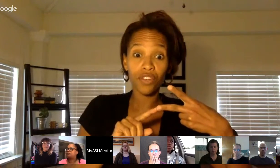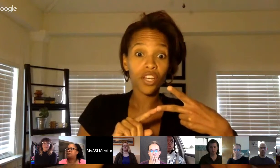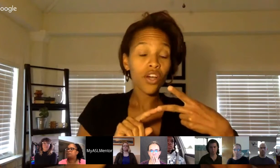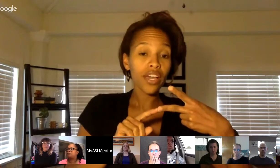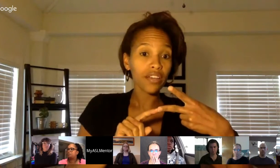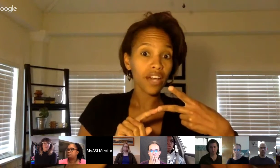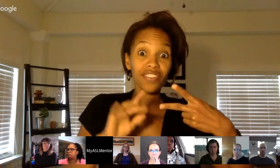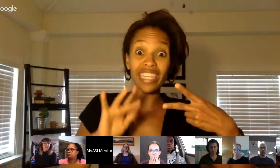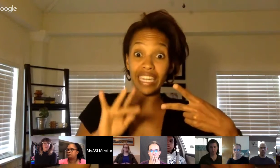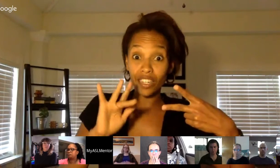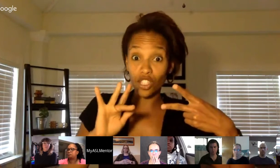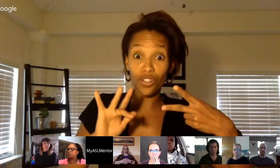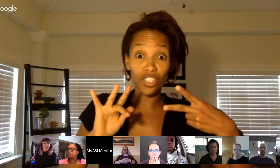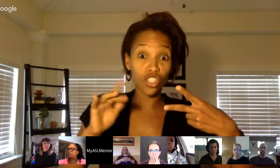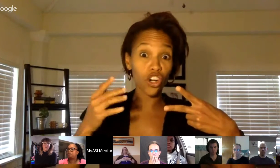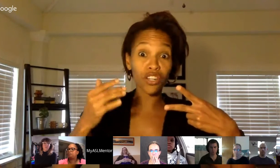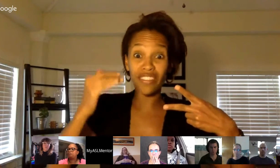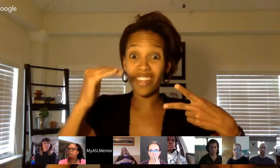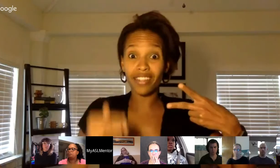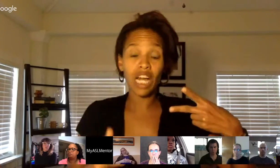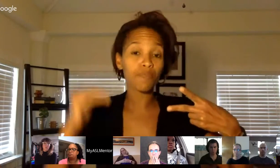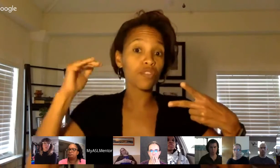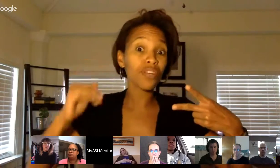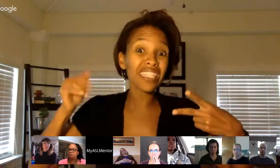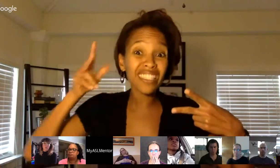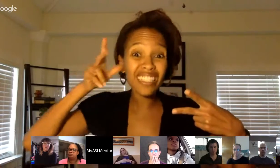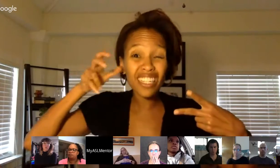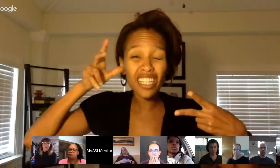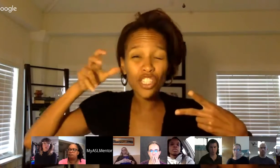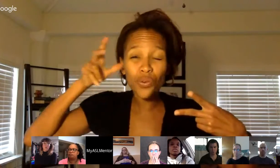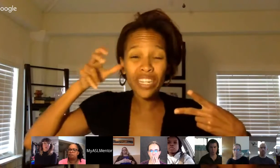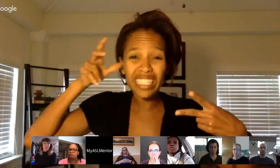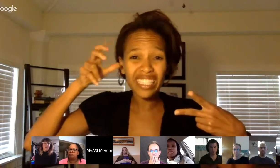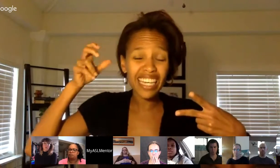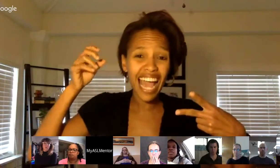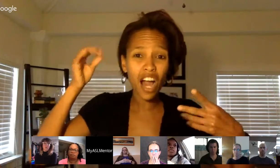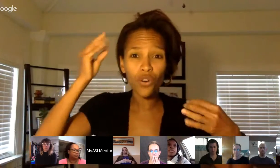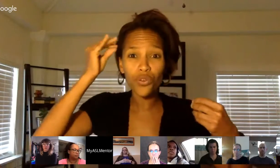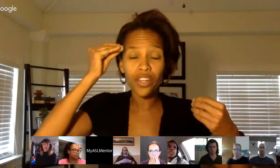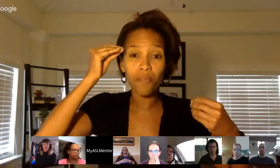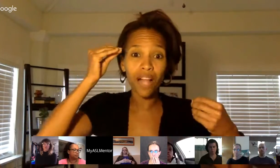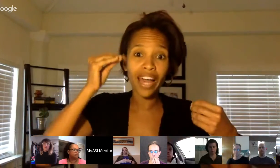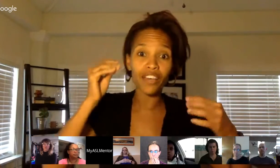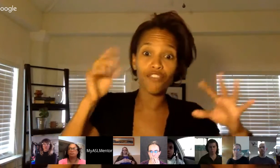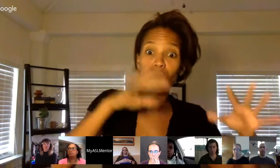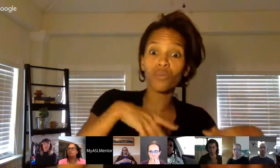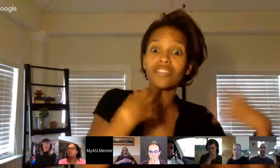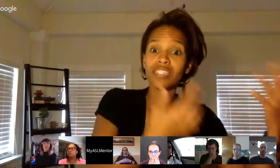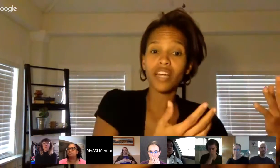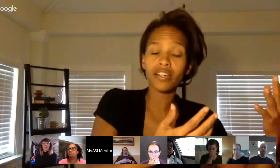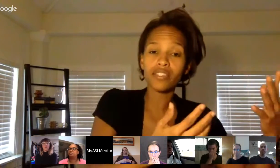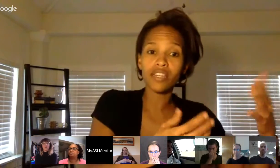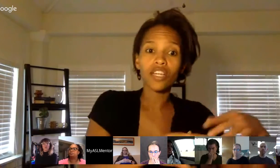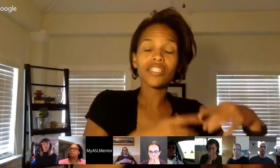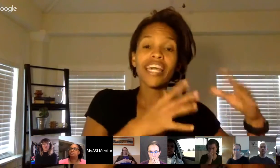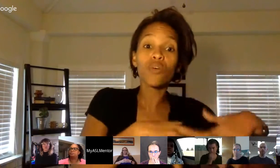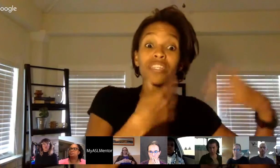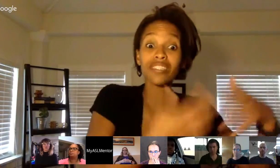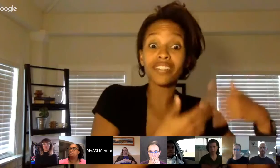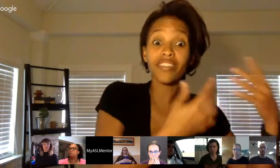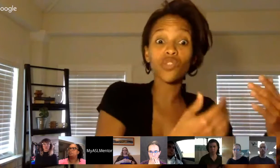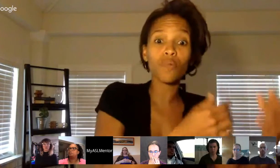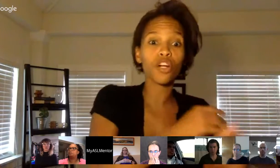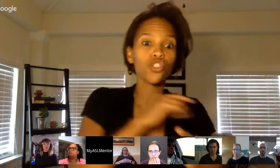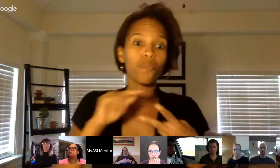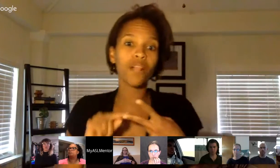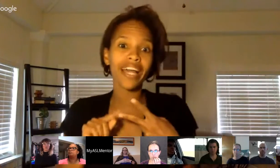narrative link, so you can start in the next couple of weeks listening to it and seeing how you can apply it from what we discussed. Take what we